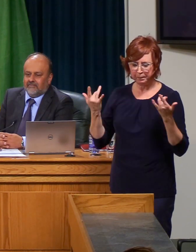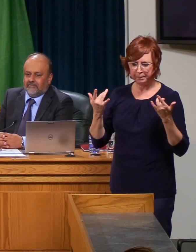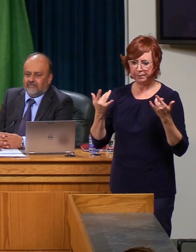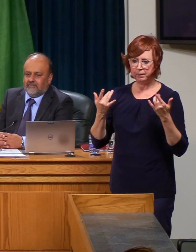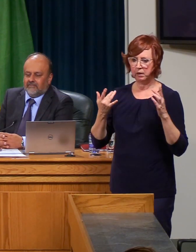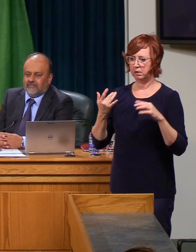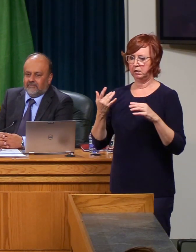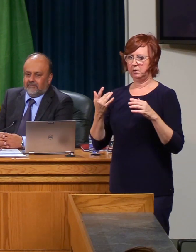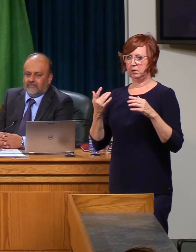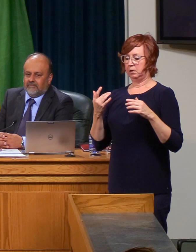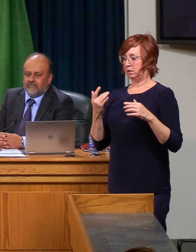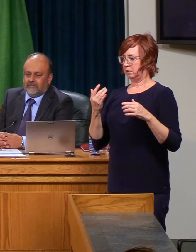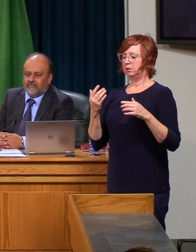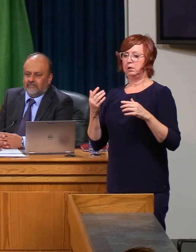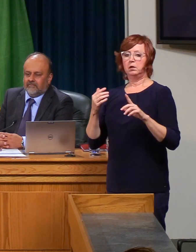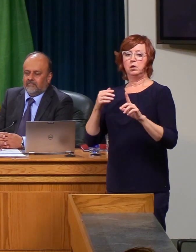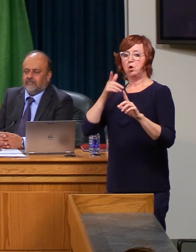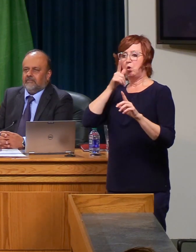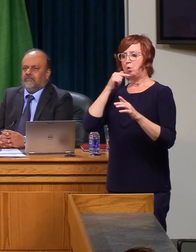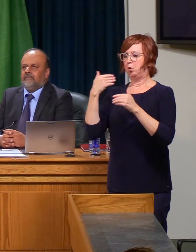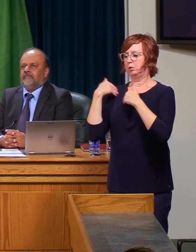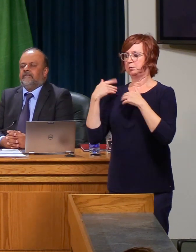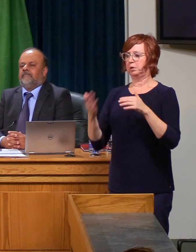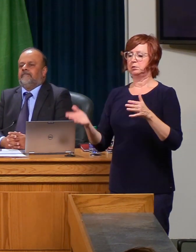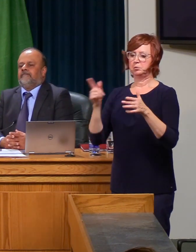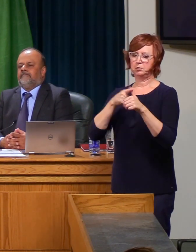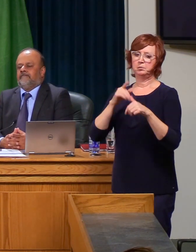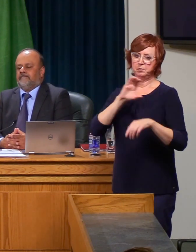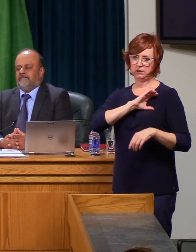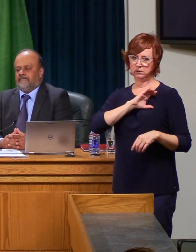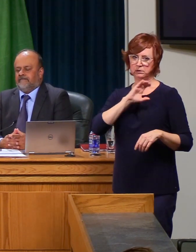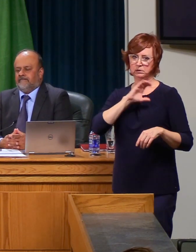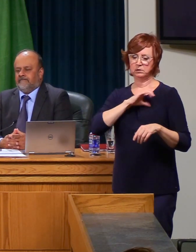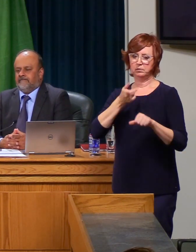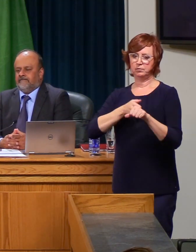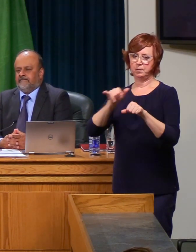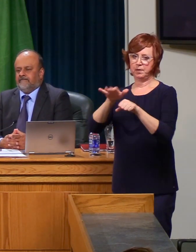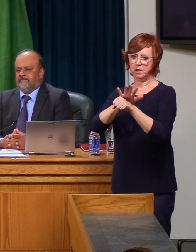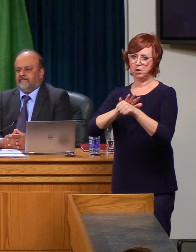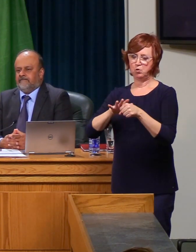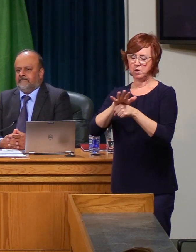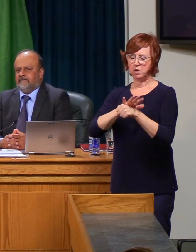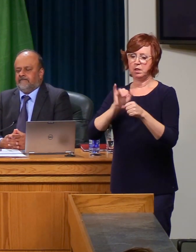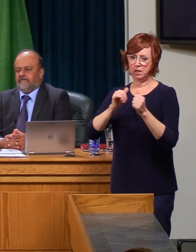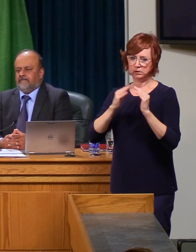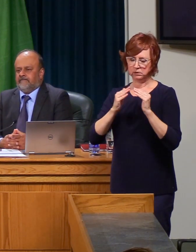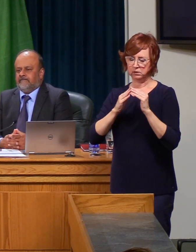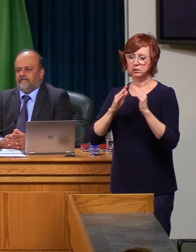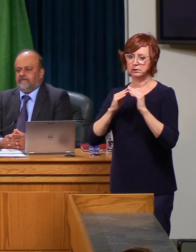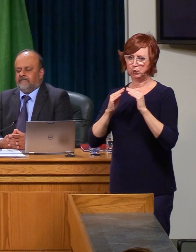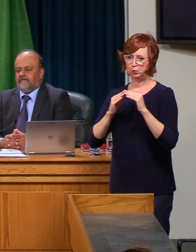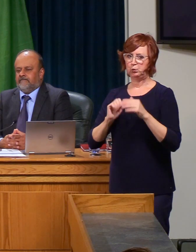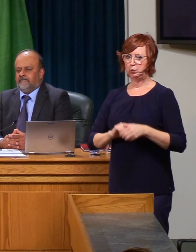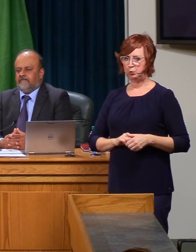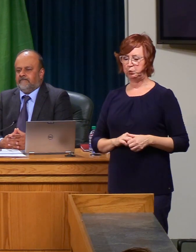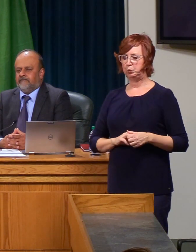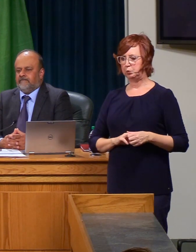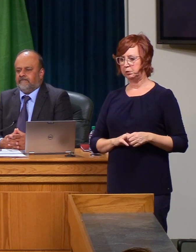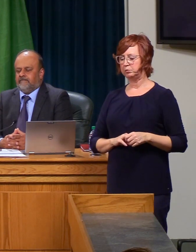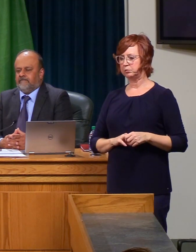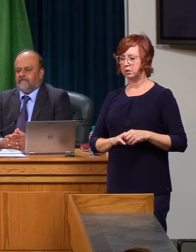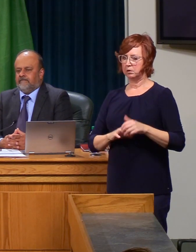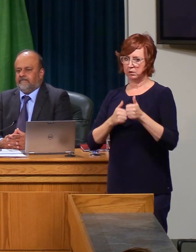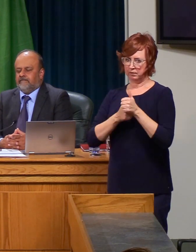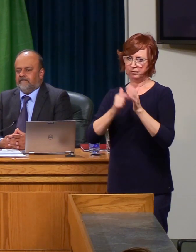whatever the local police detachment will be the entity that will enforce the law of the province in the same way they enforce any other law in the province.